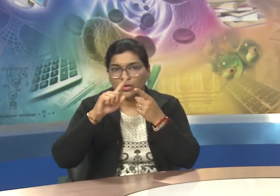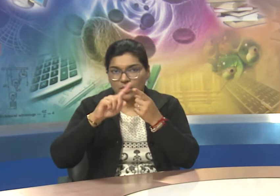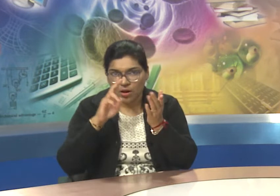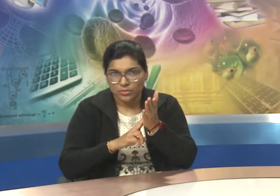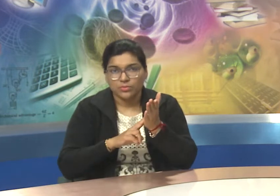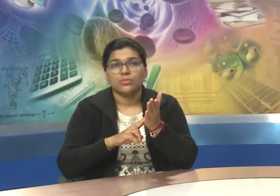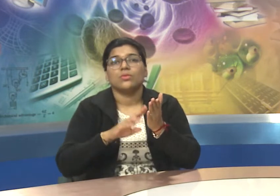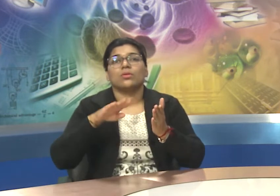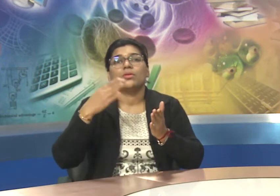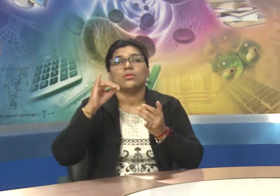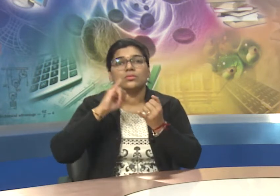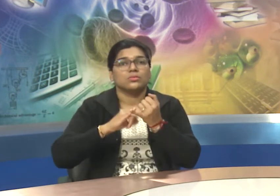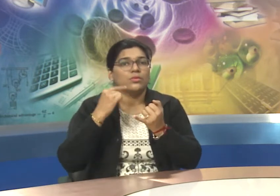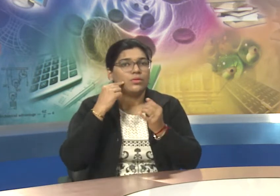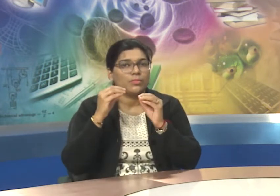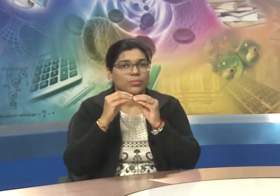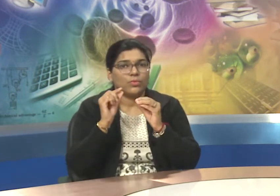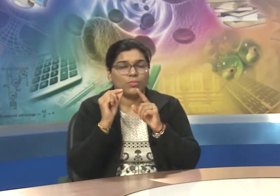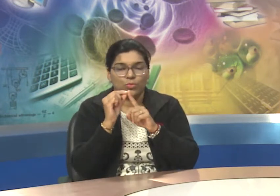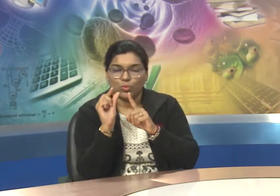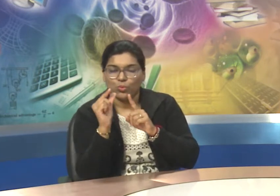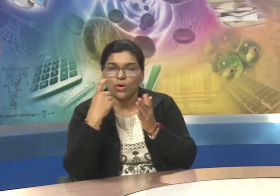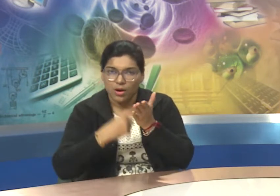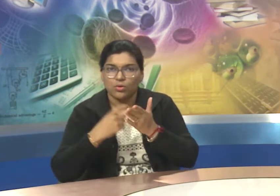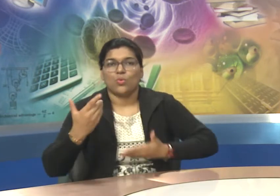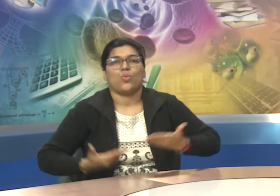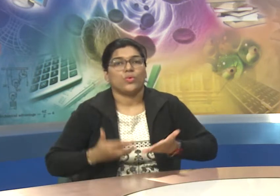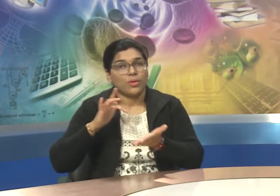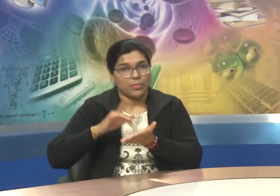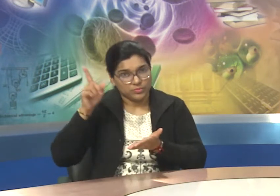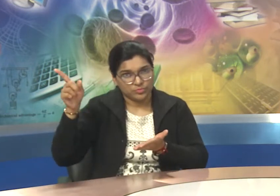Royal Botanic Garden, Sibpur, Calcutta,